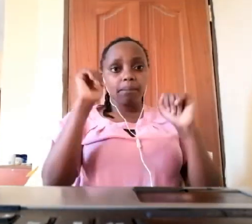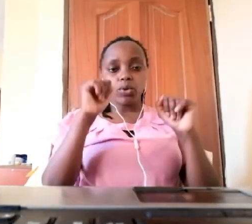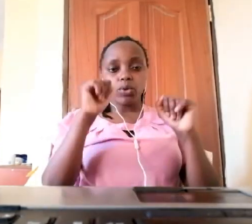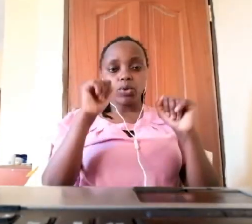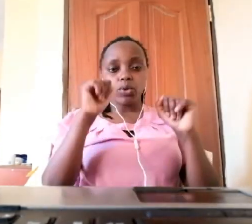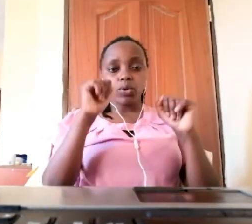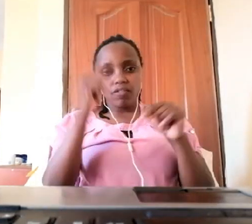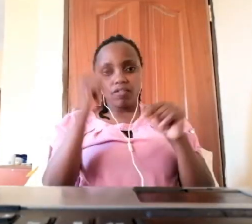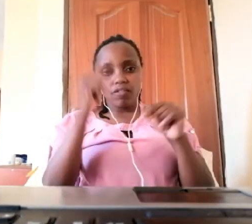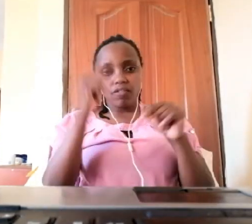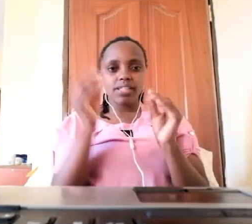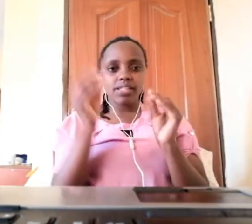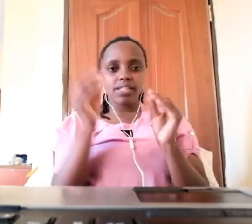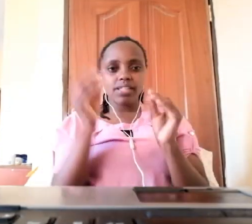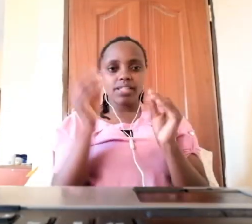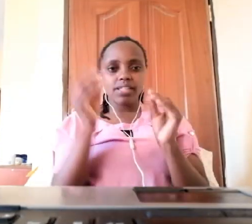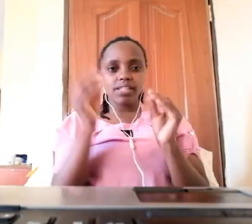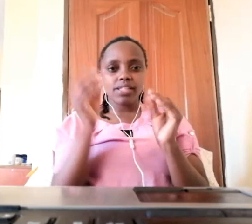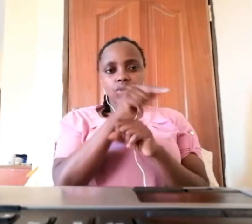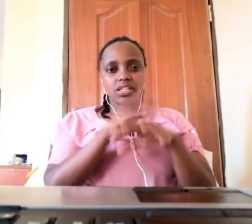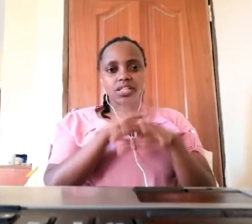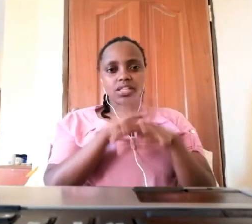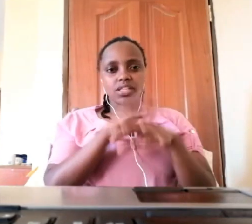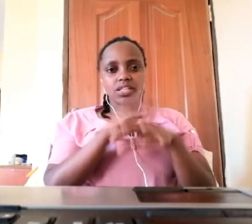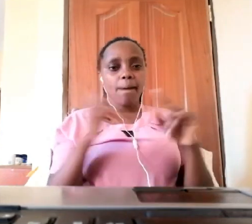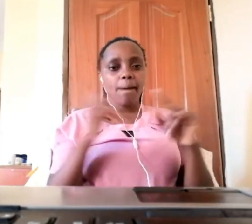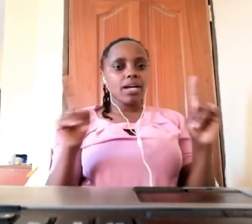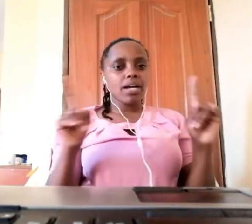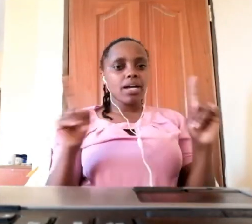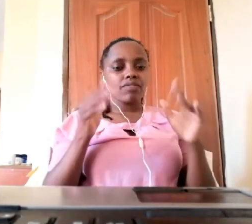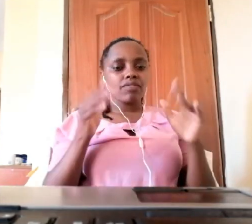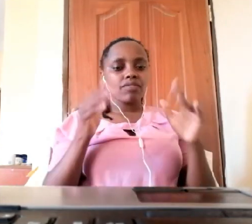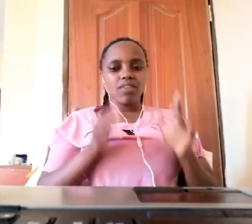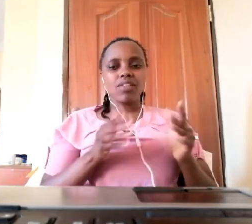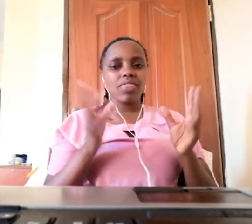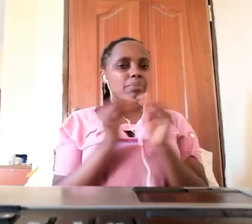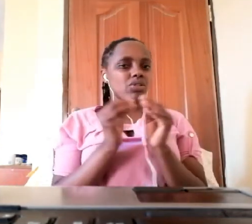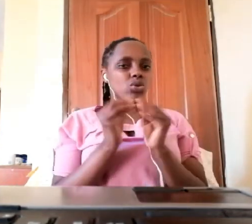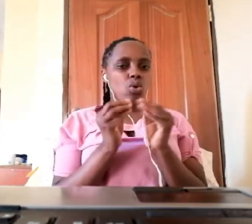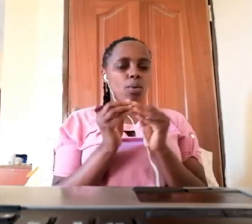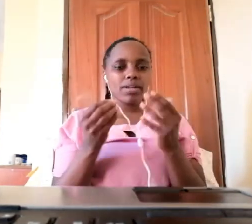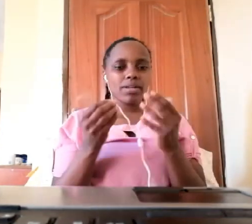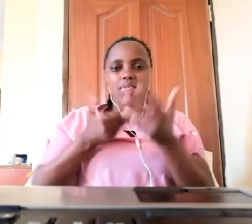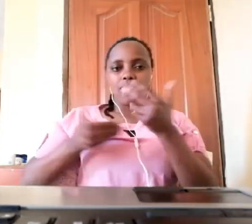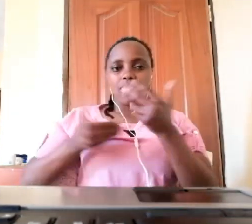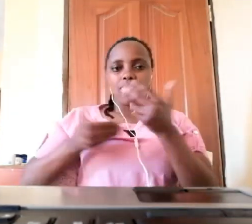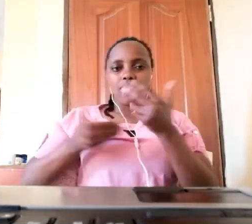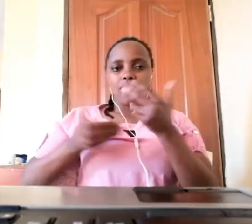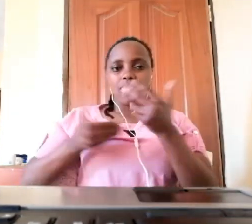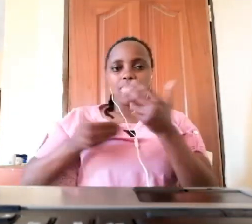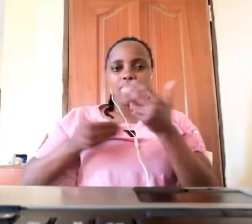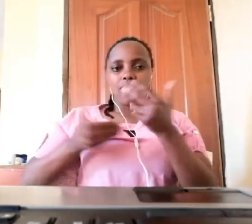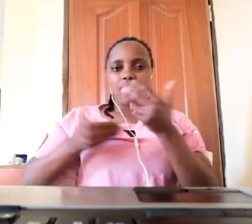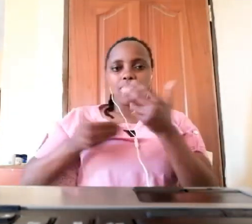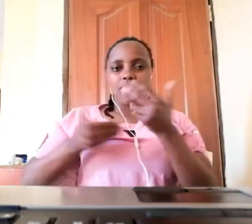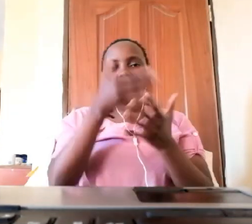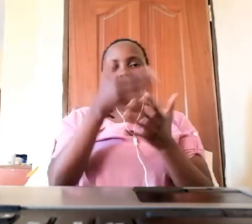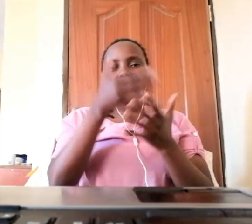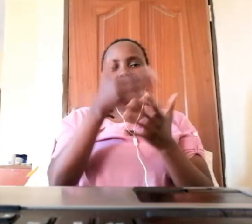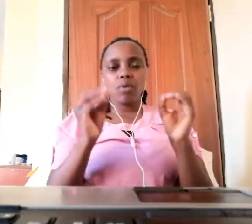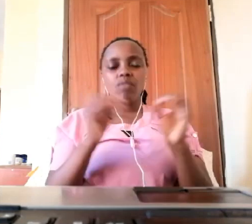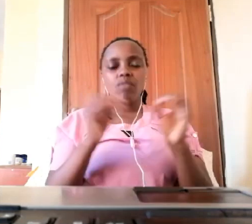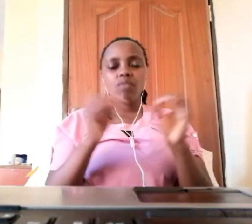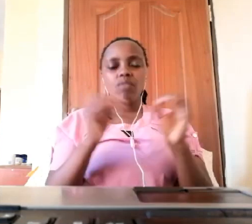session because we are doing this virtually. But in terms of physical meetings and engagements at country level, they are nowhere in the picture. So we want at least